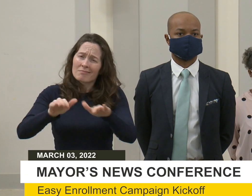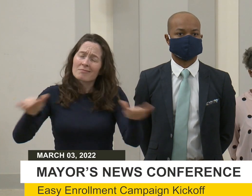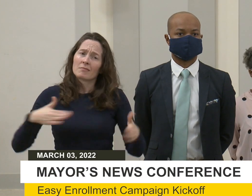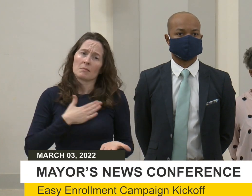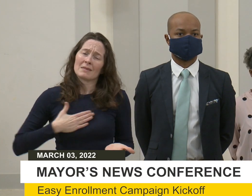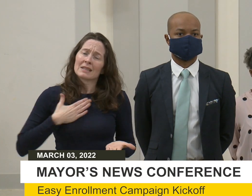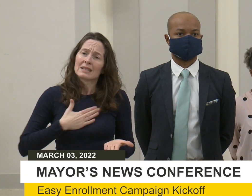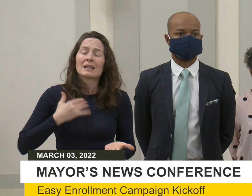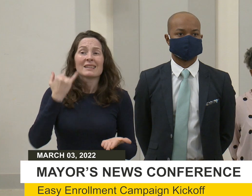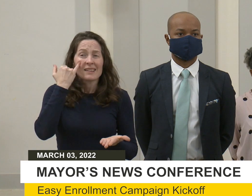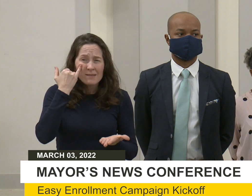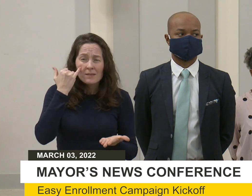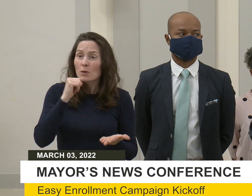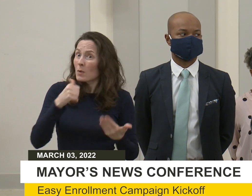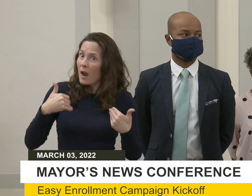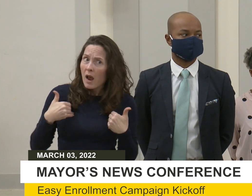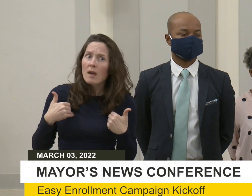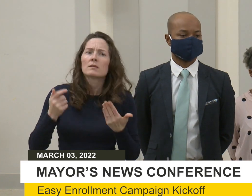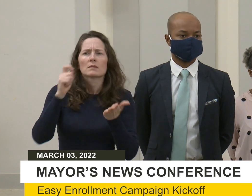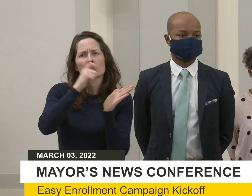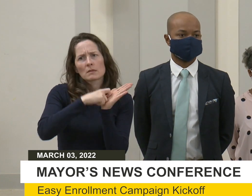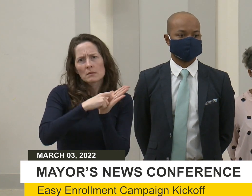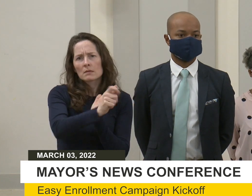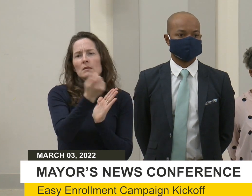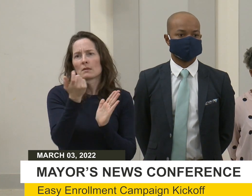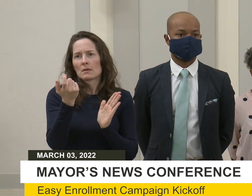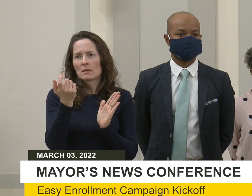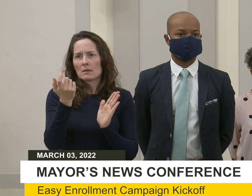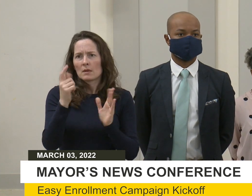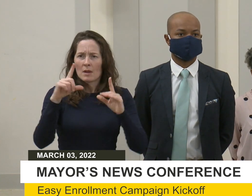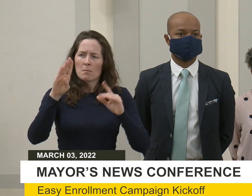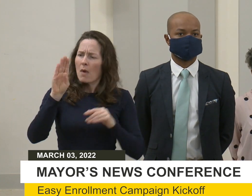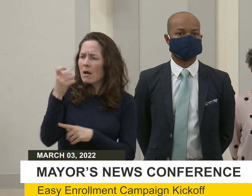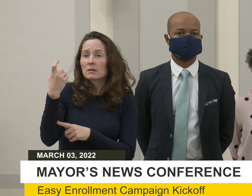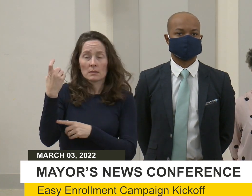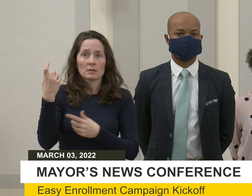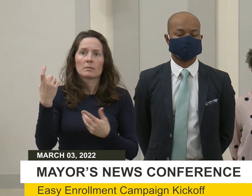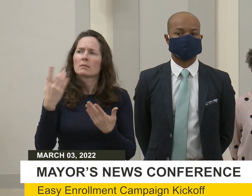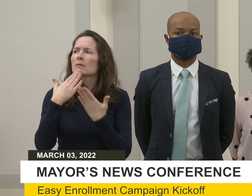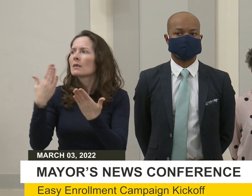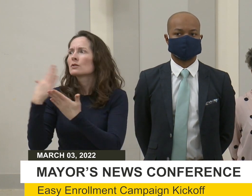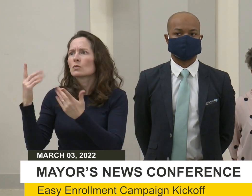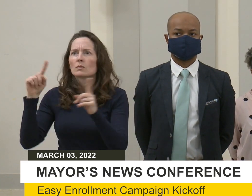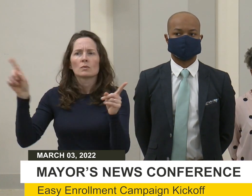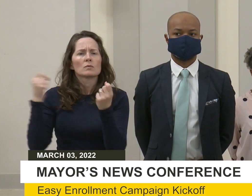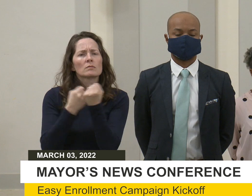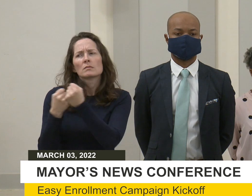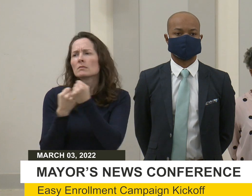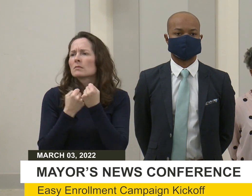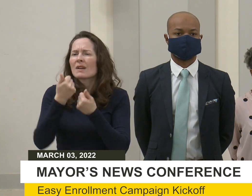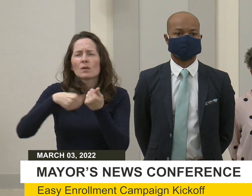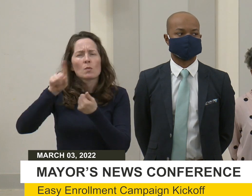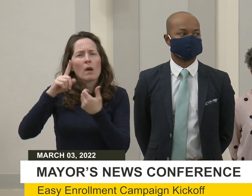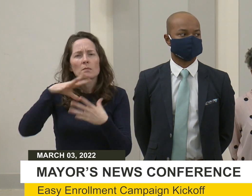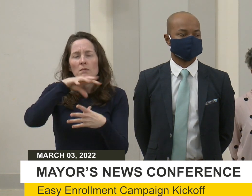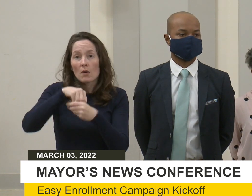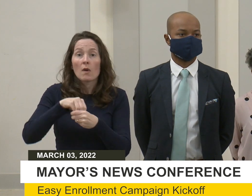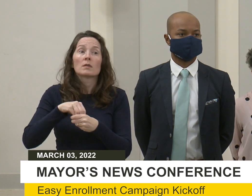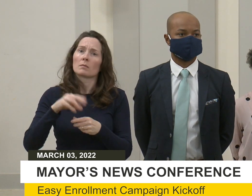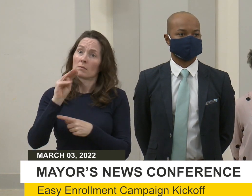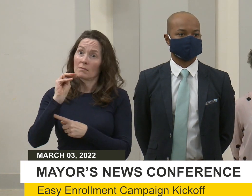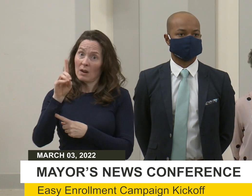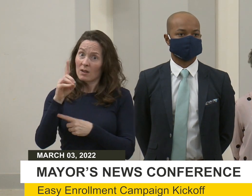enrolling in coverage. Thanks to the advocacy and hard work for everyone involved, Maryland, our state, has been a leader on easy